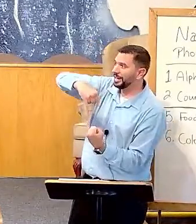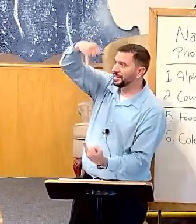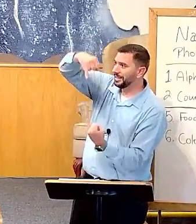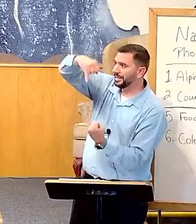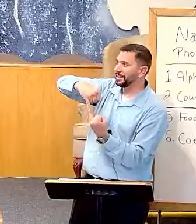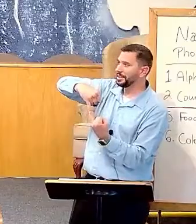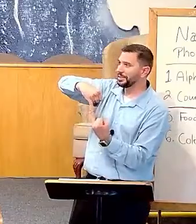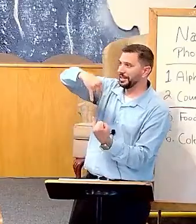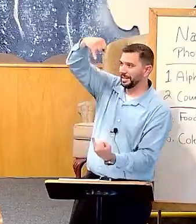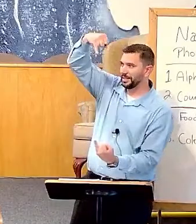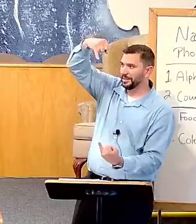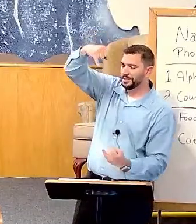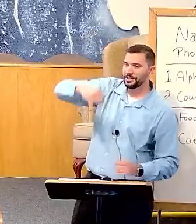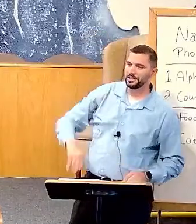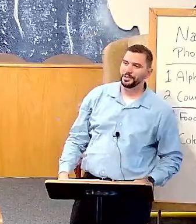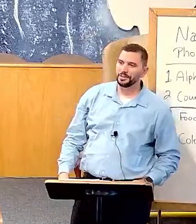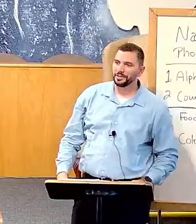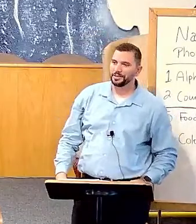and thin. So there we go.